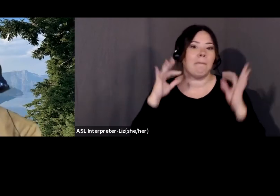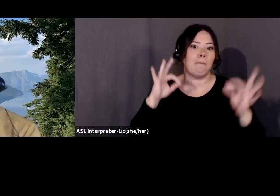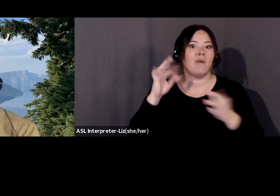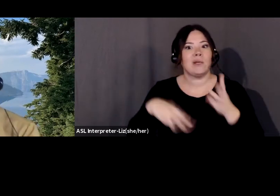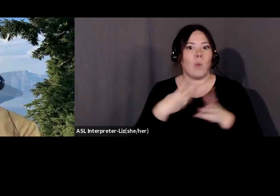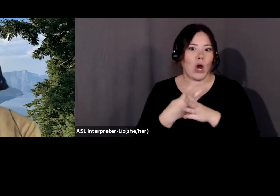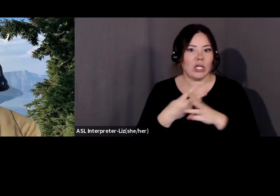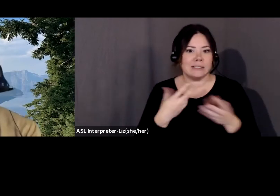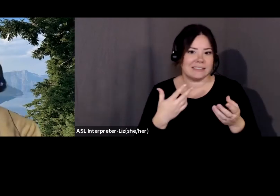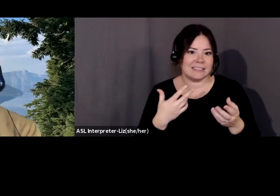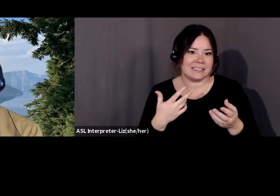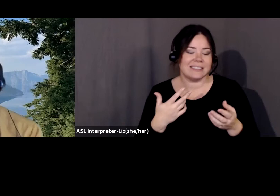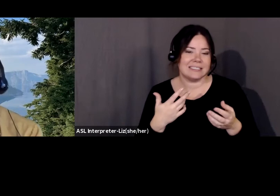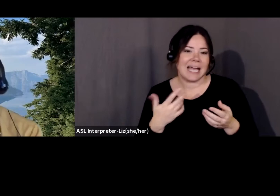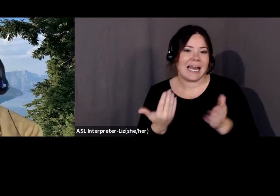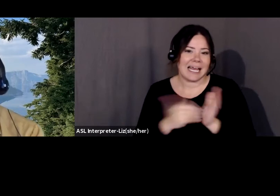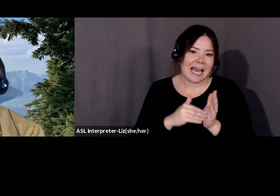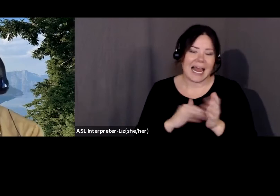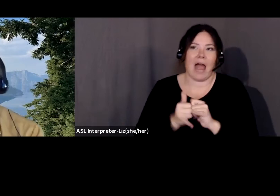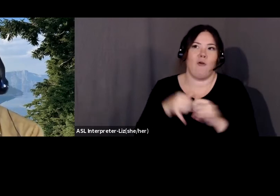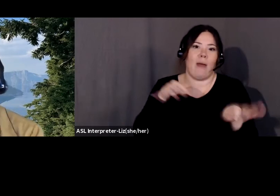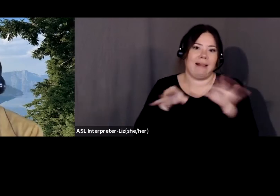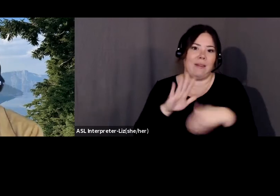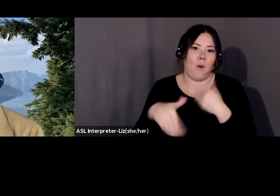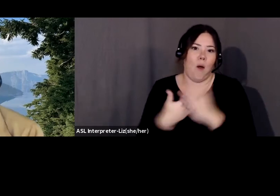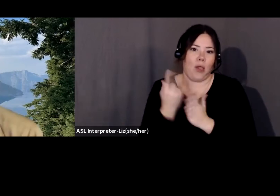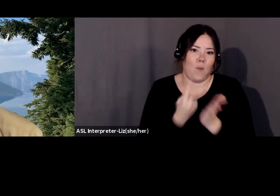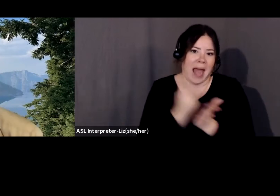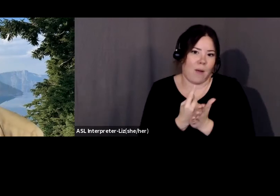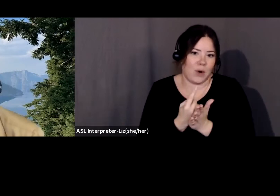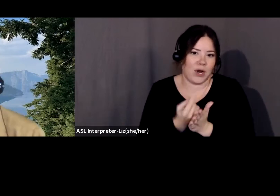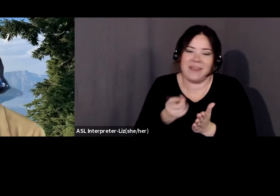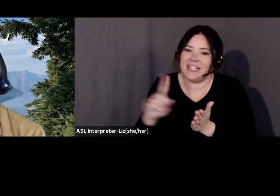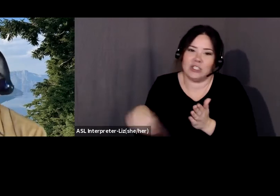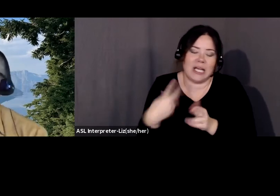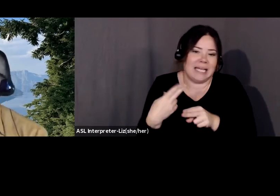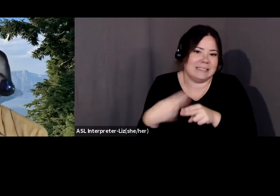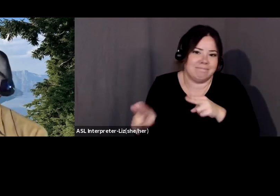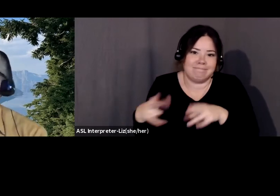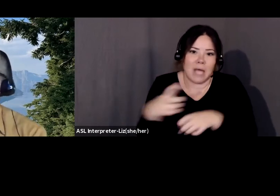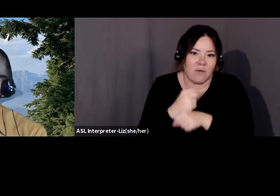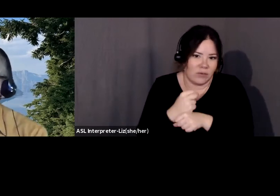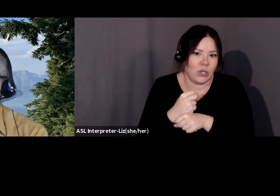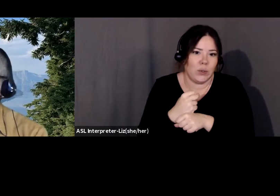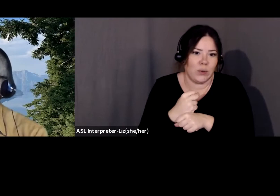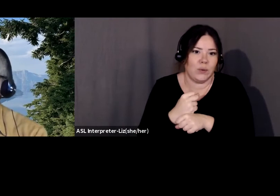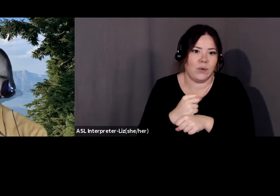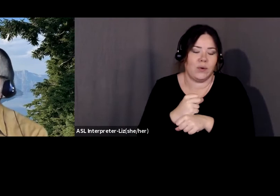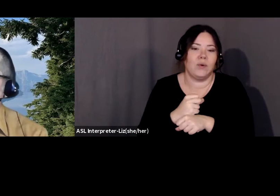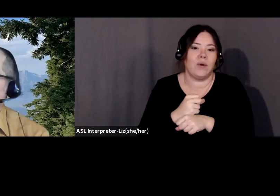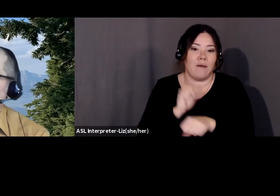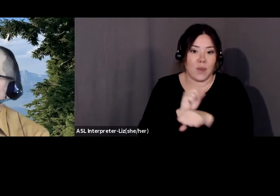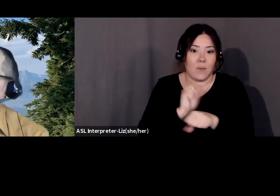I cover all this in an hour? I'm just kind of giving you an overview of the work that I know that needs to be